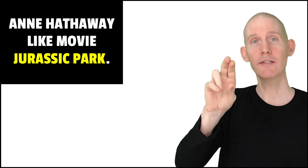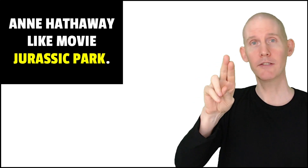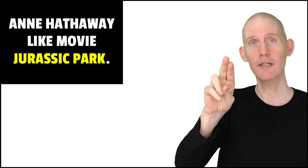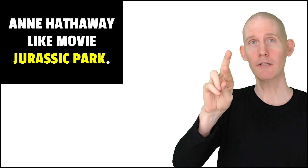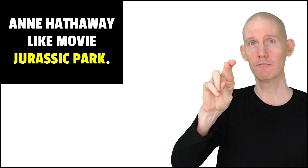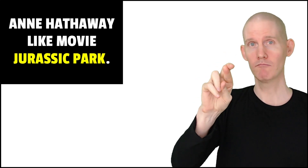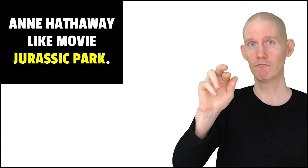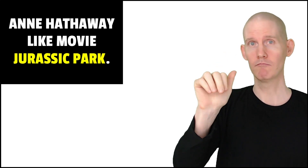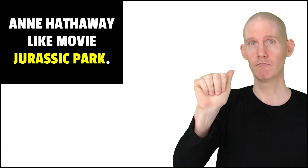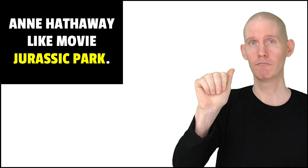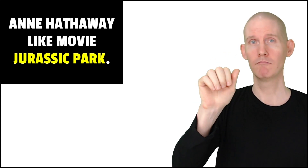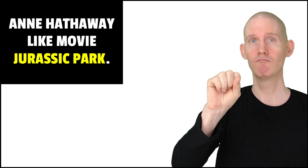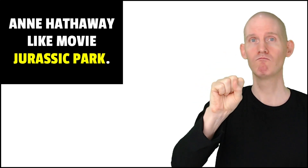Jurassic